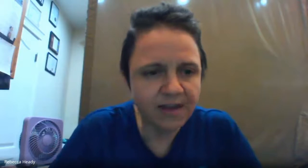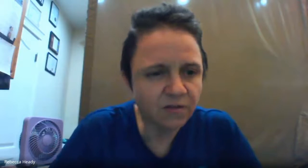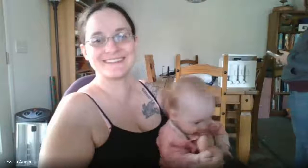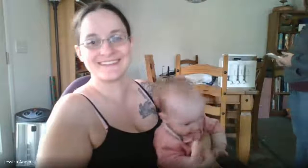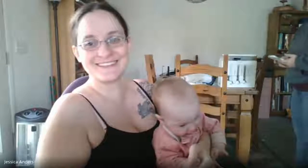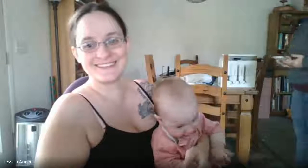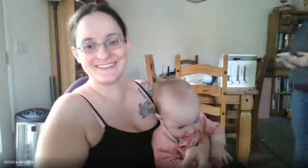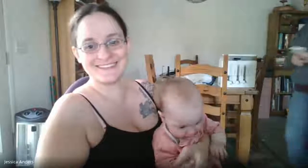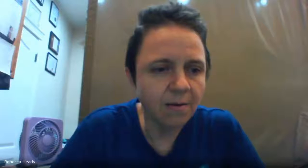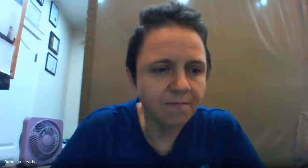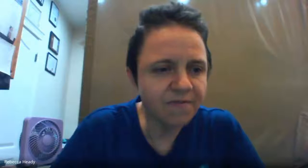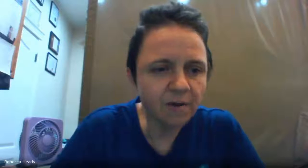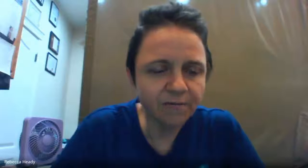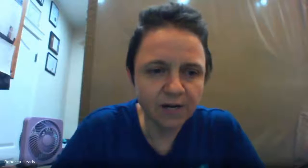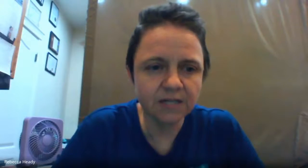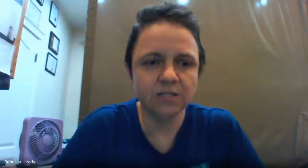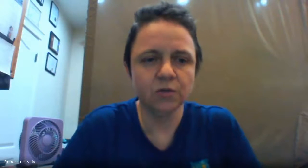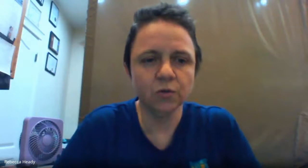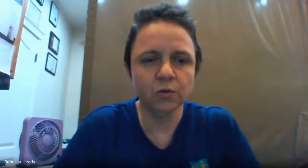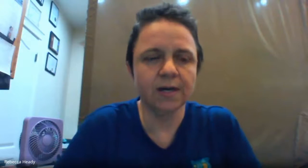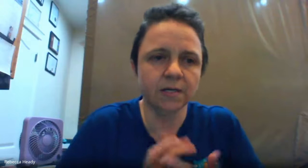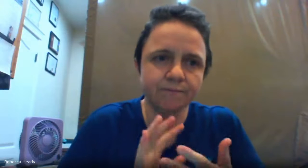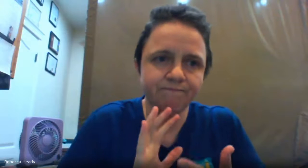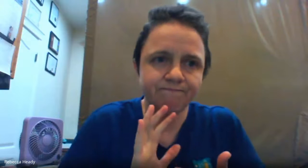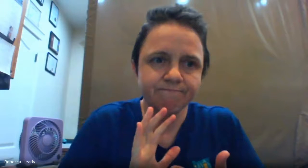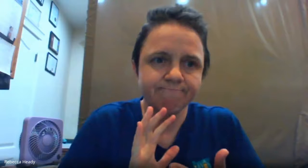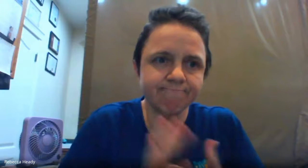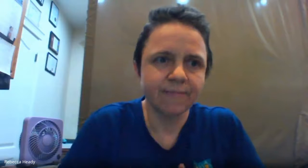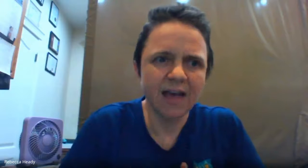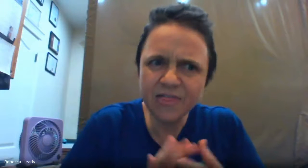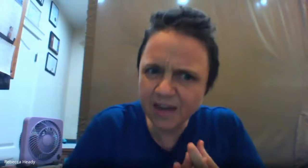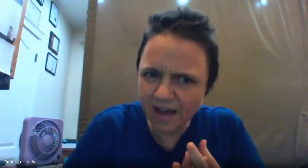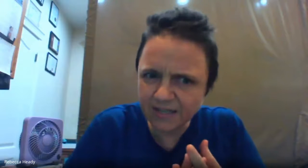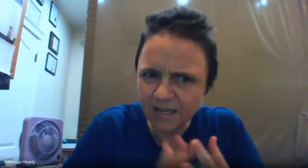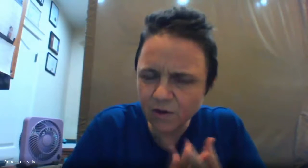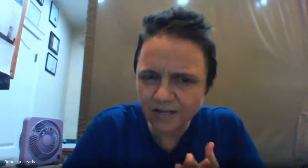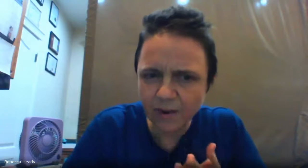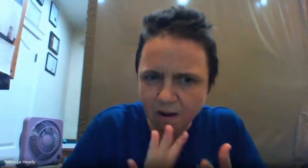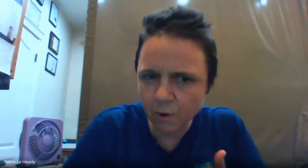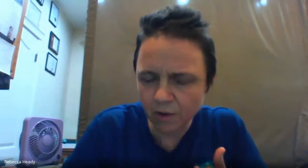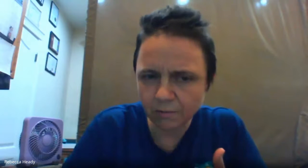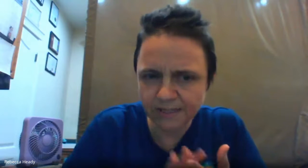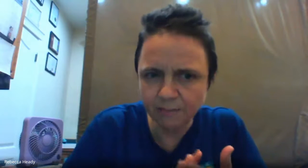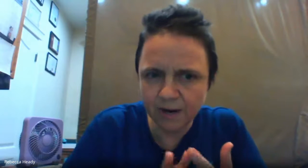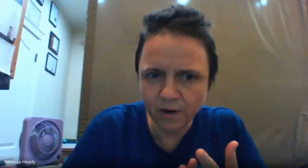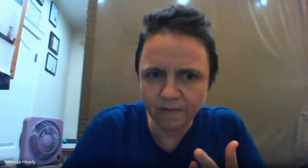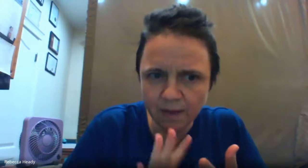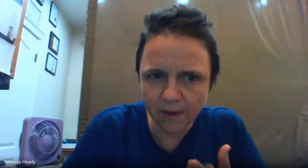here. Feel free to I think, did I give you guys my number? My number in the email that I sent out